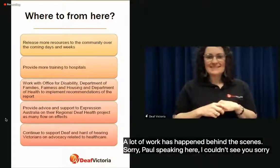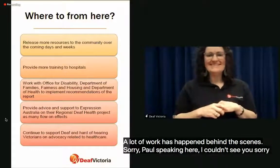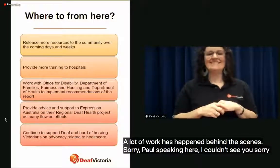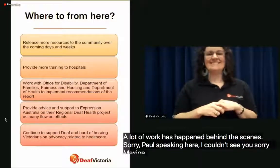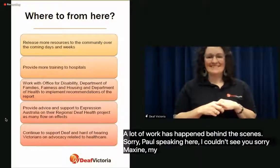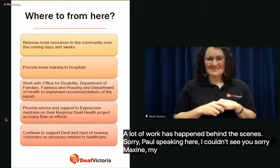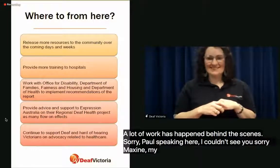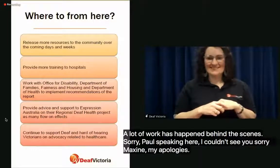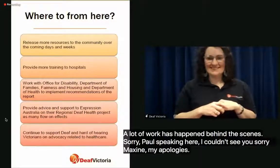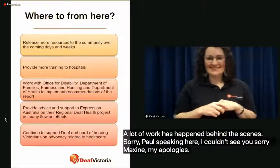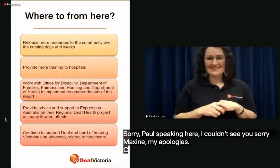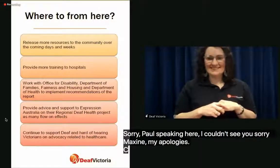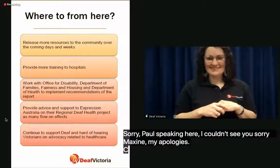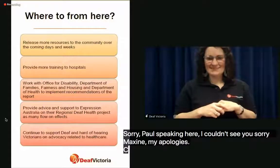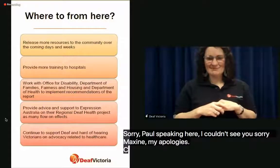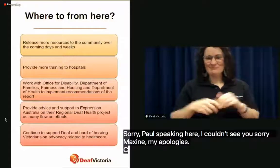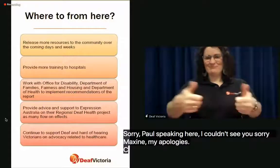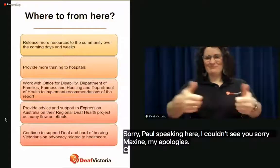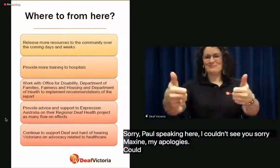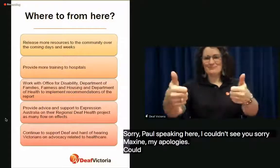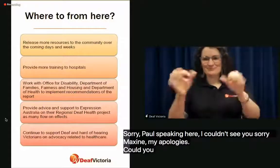I can see you now, Maxine.